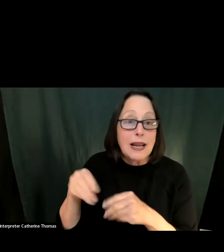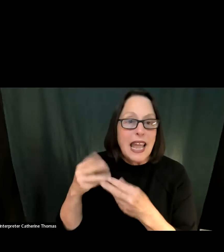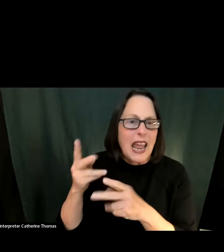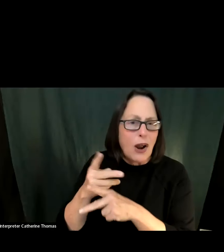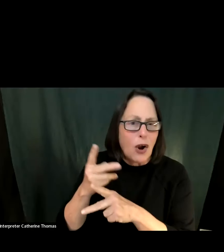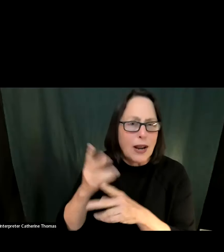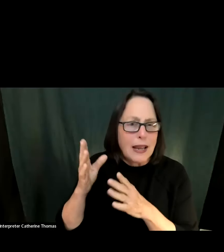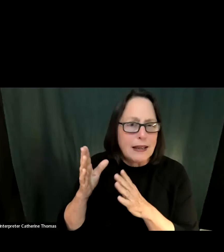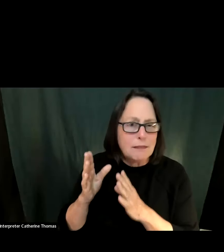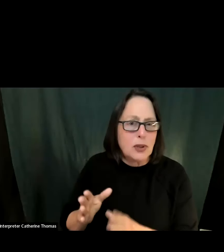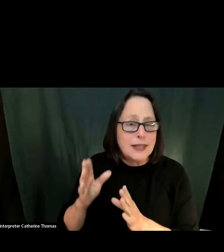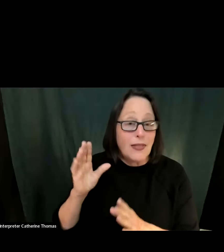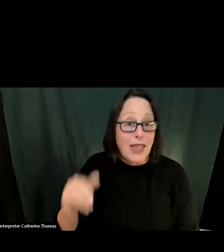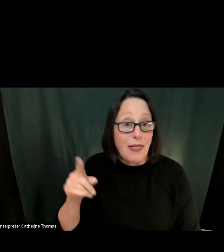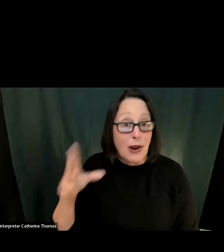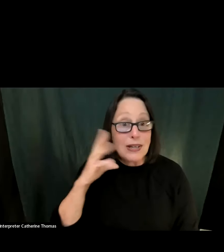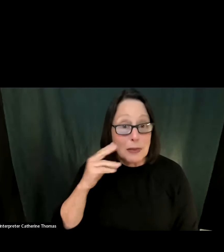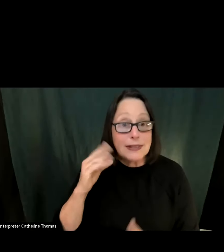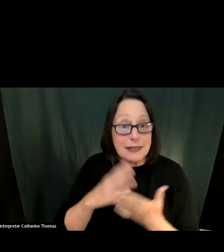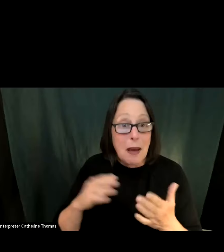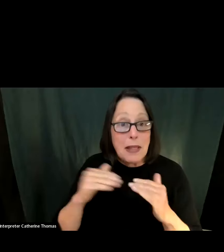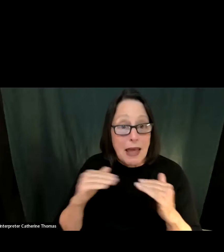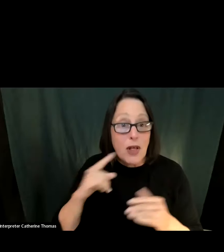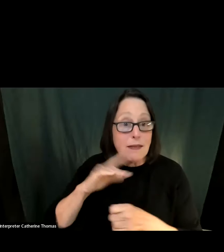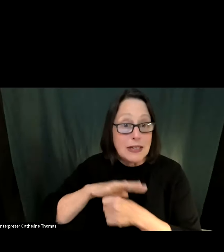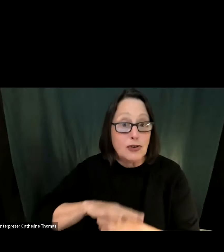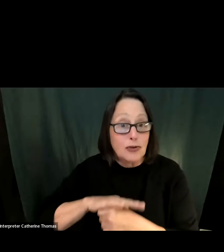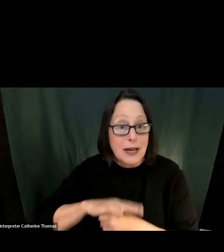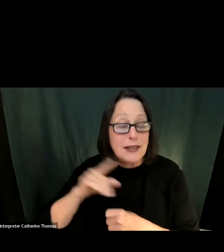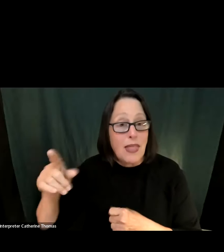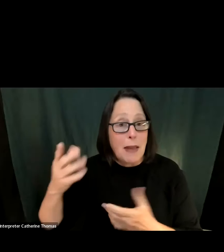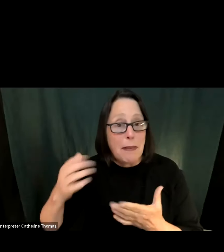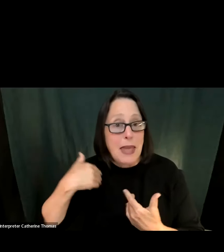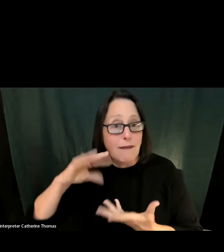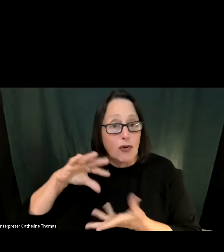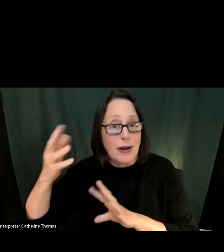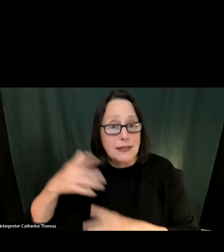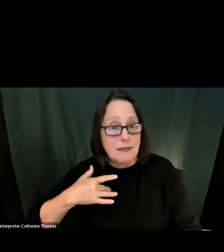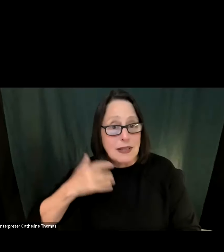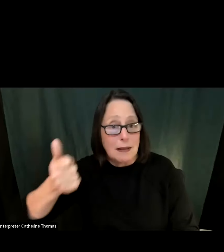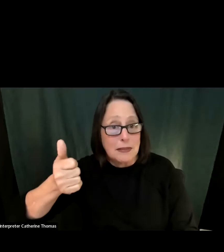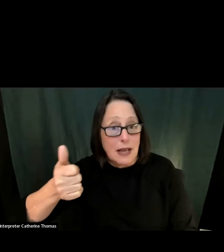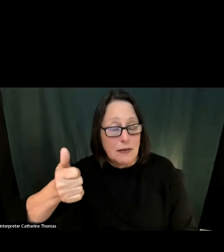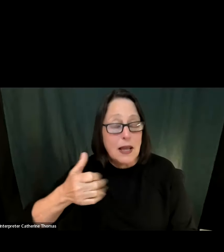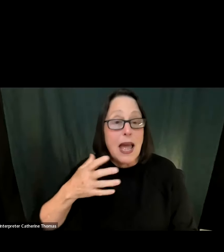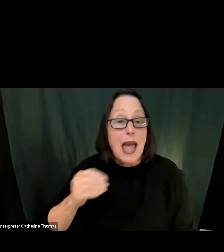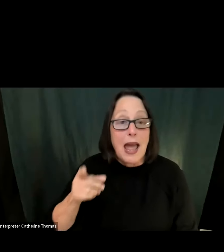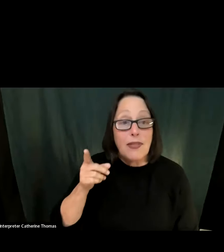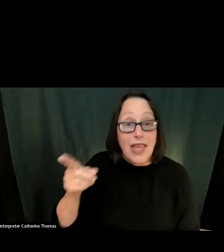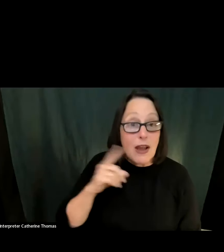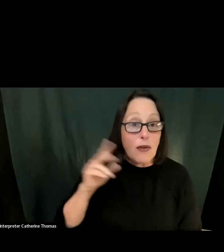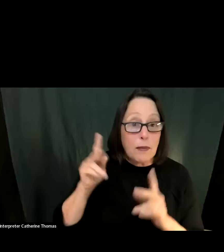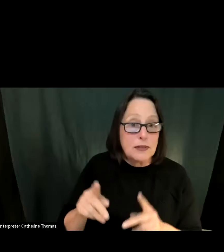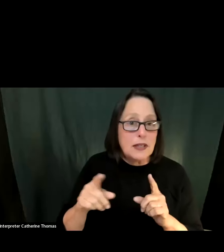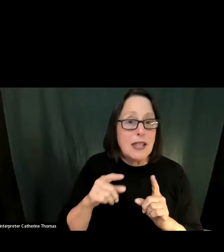child in crisis is experiencing some level of distress, and they may be in crisis themselves. And they're the person you're likely talking